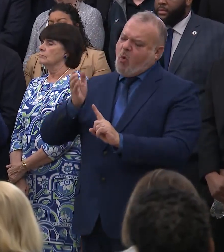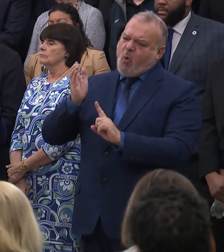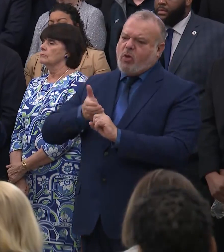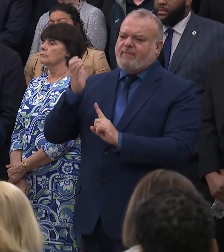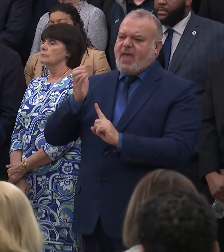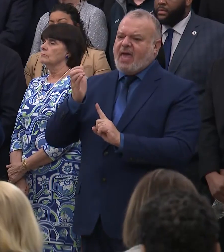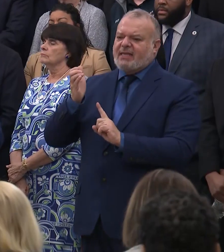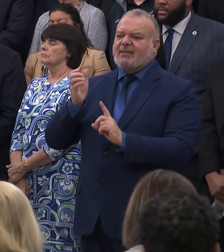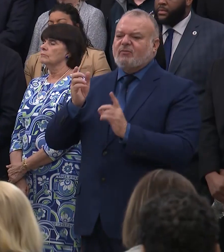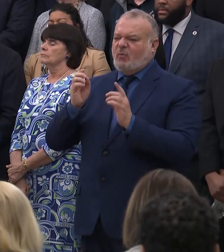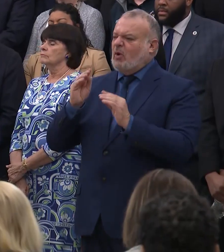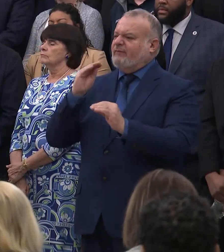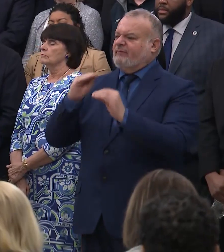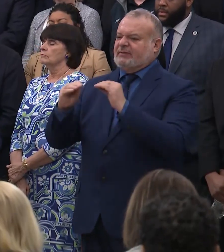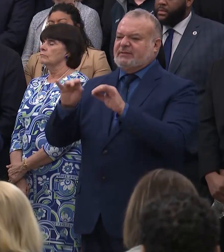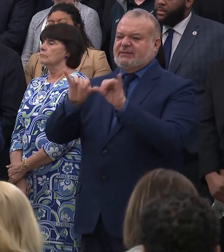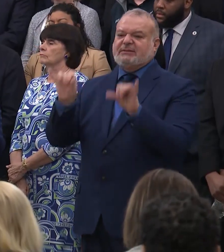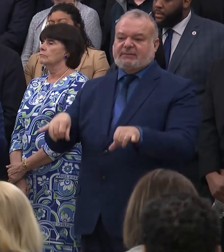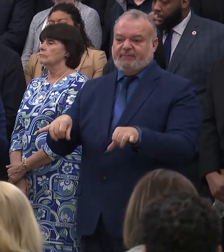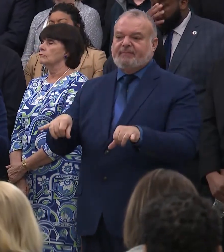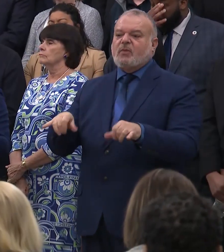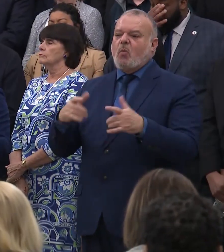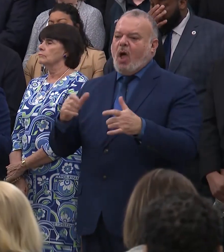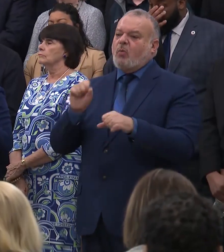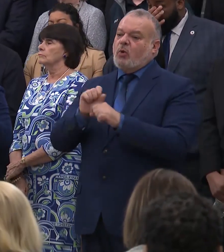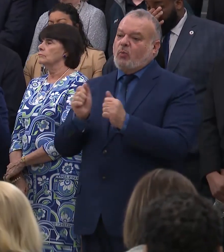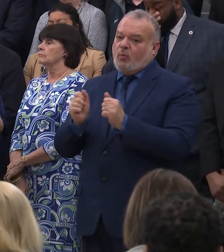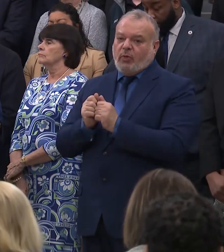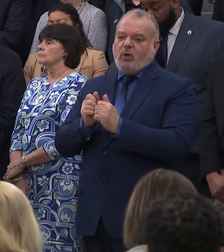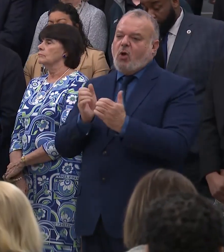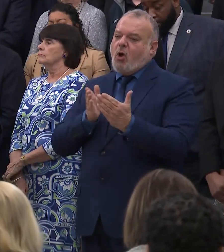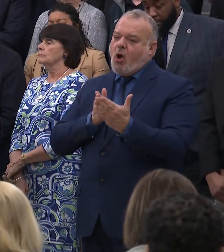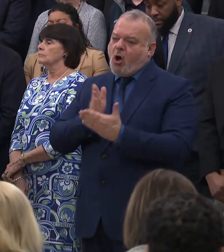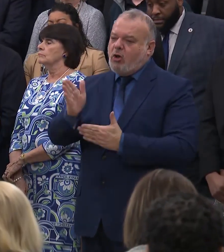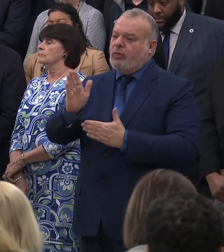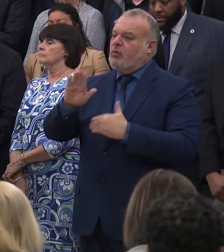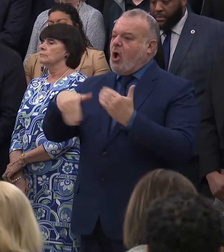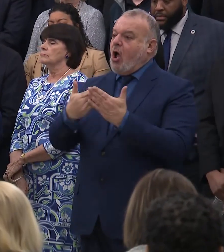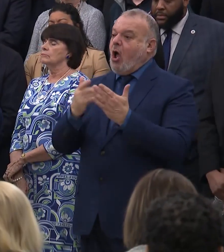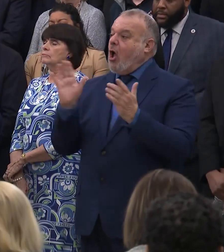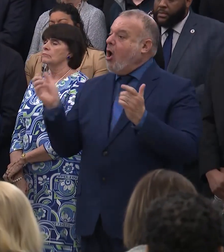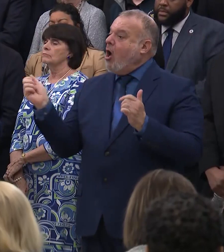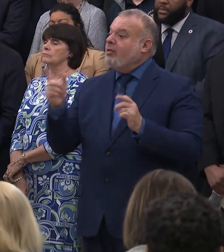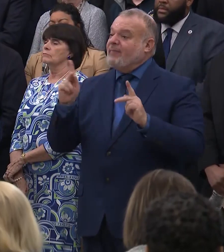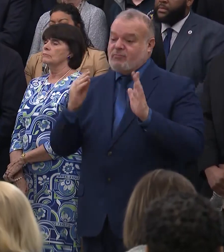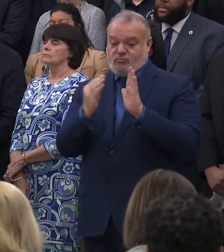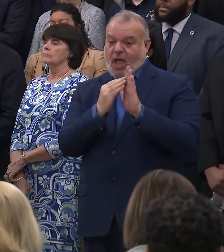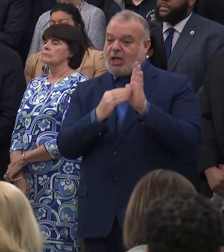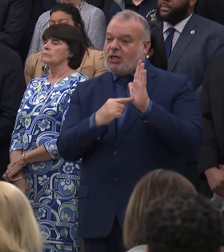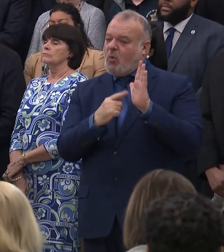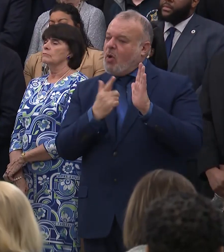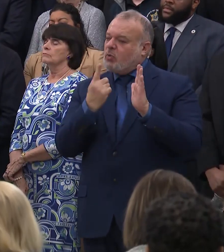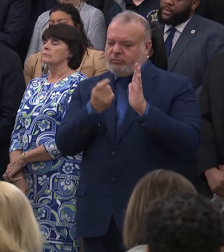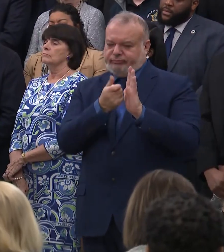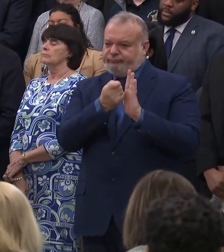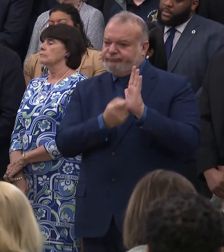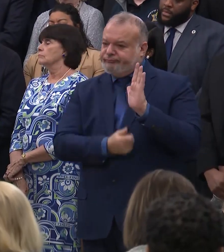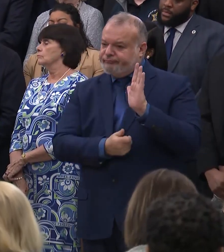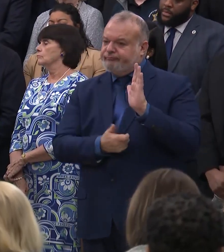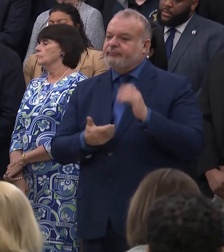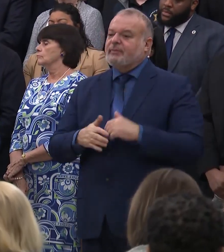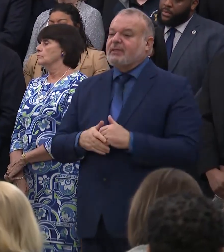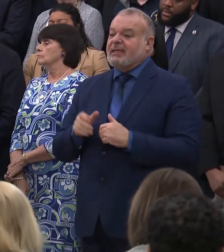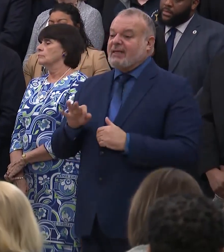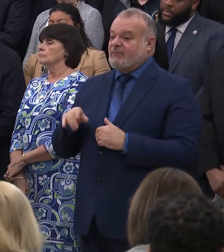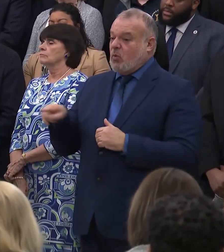do anything, that we will work through the records. In the meantime, if you want proof of or certification of your